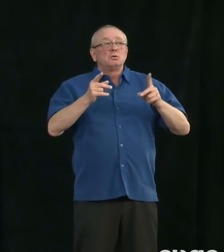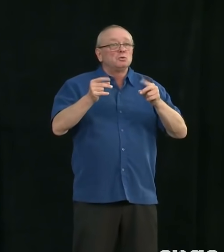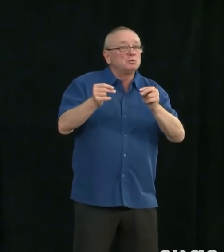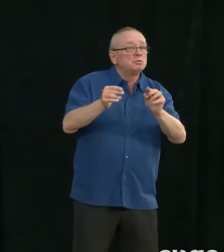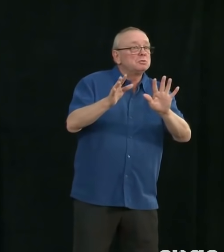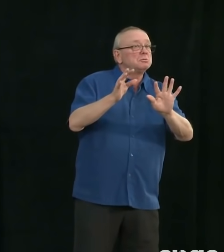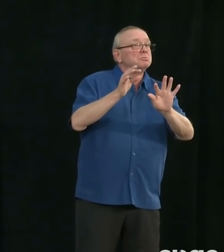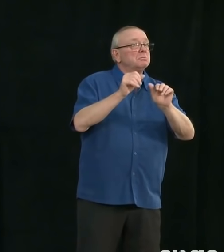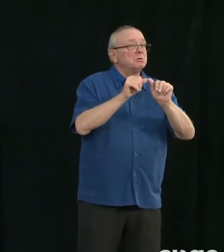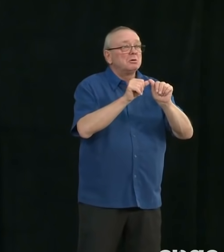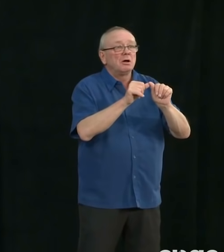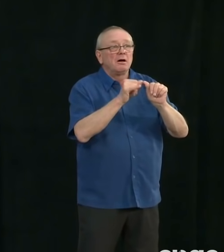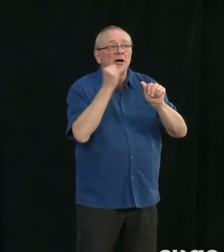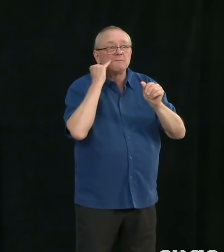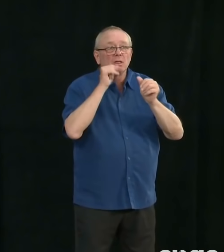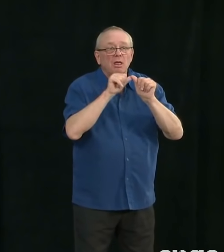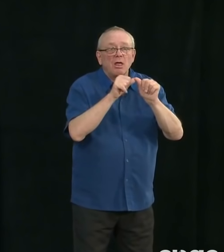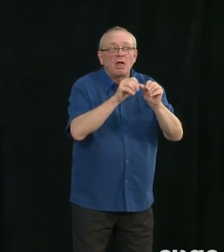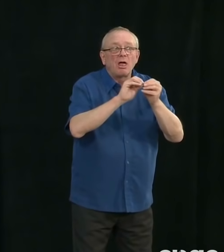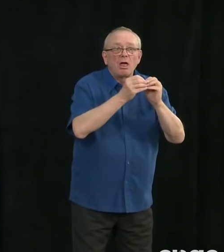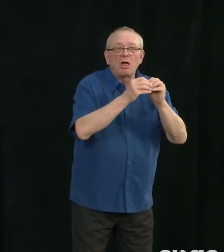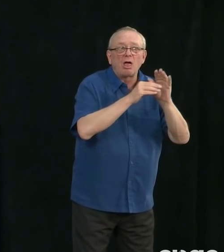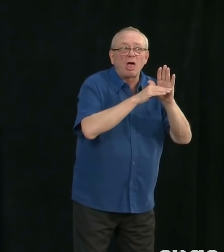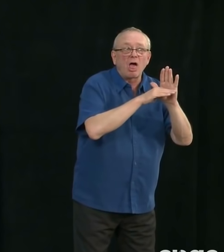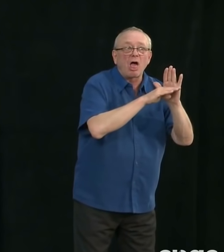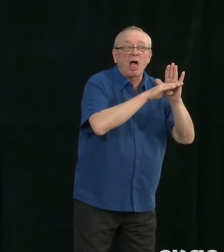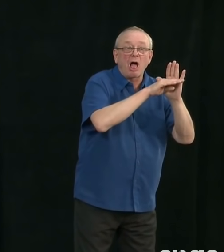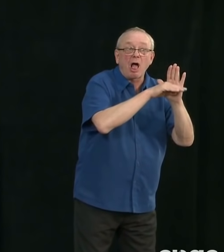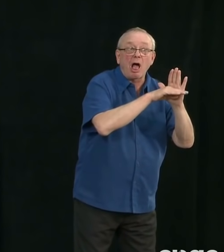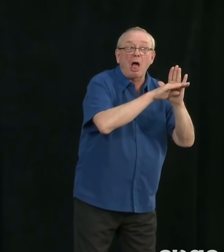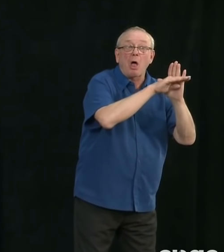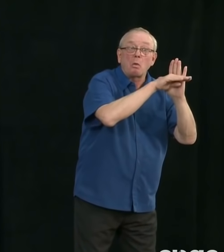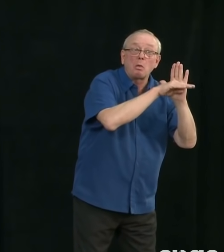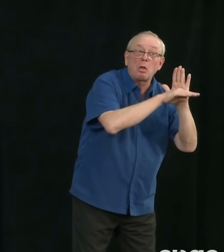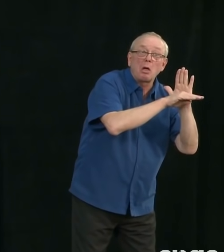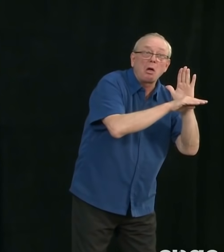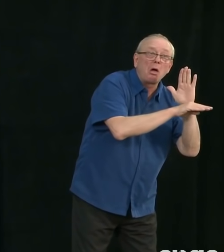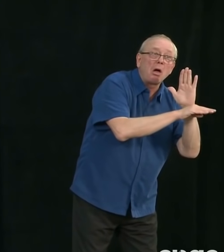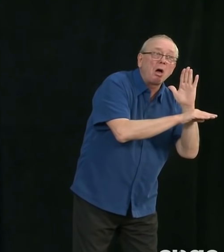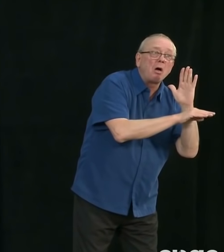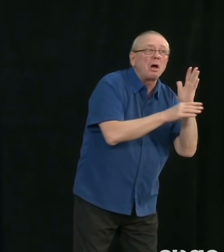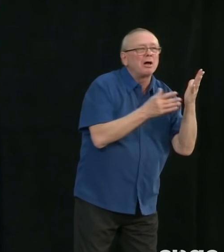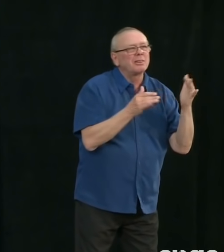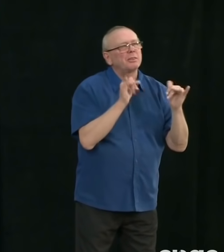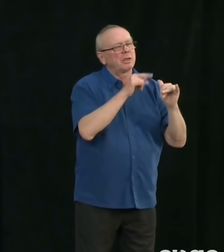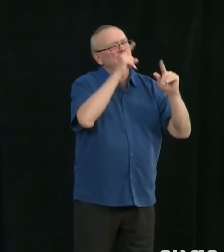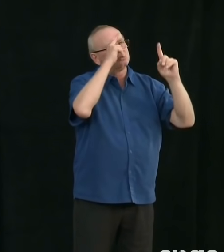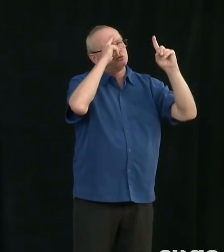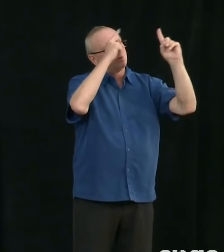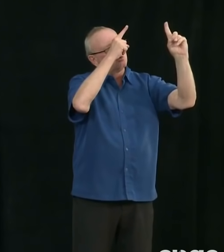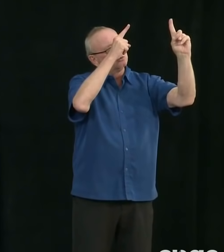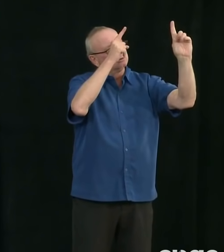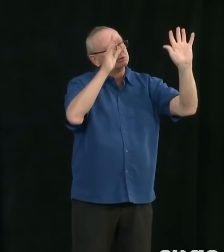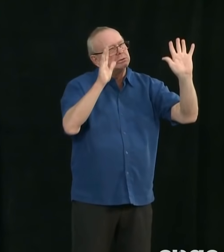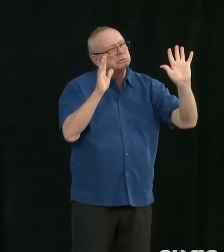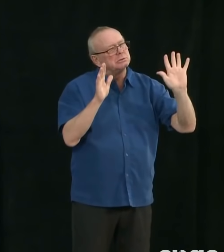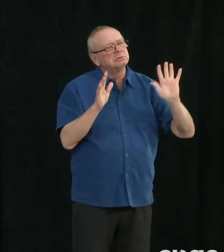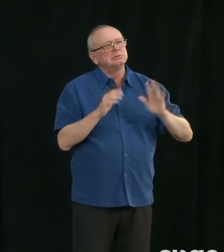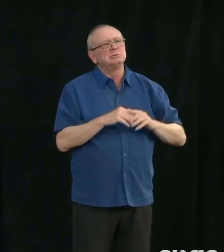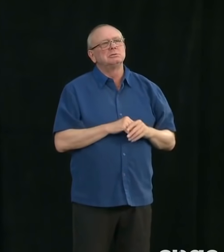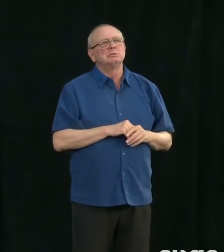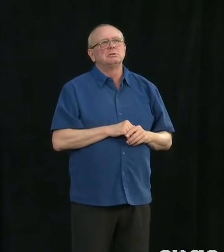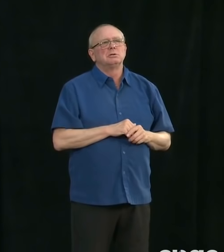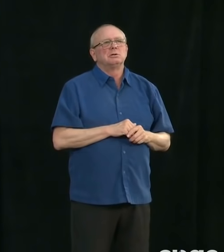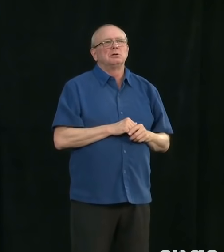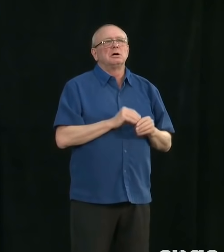or decreasing amount of virus spread in the population. And so the modeling will tell us, for example, if we